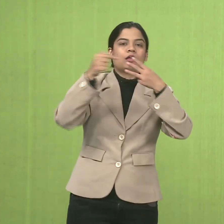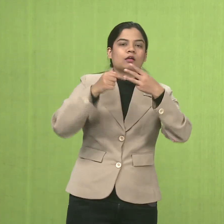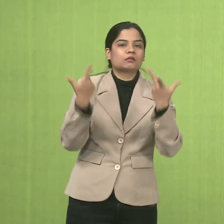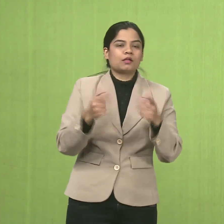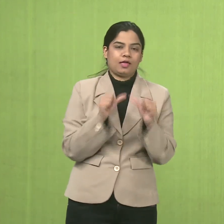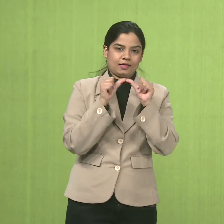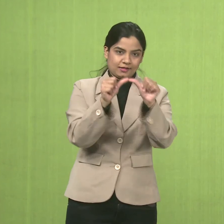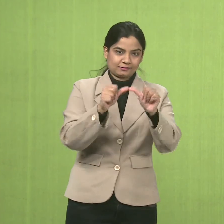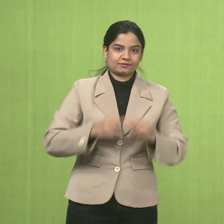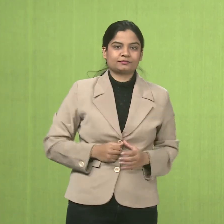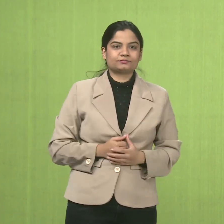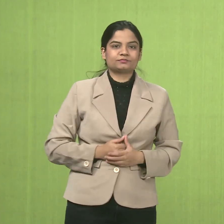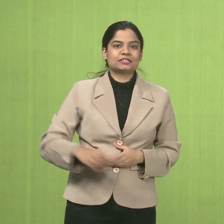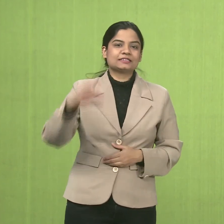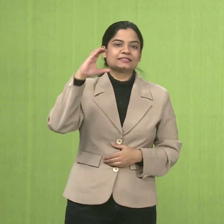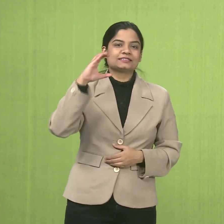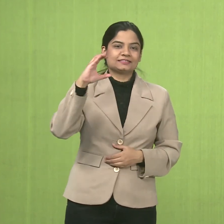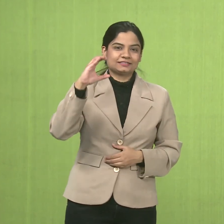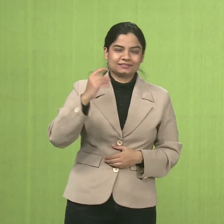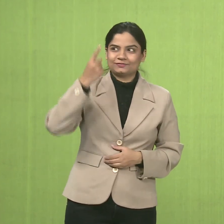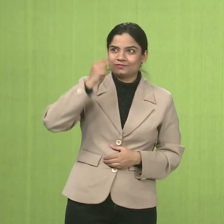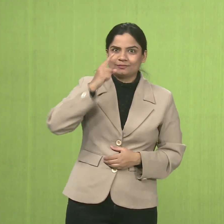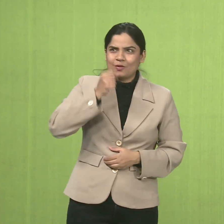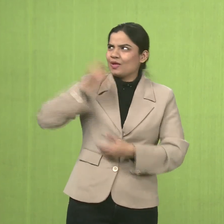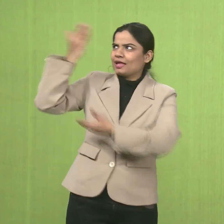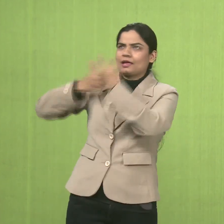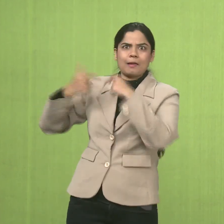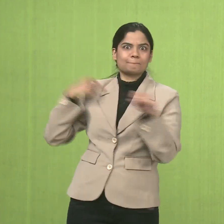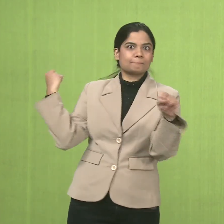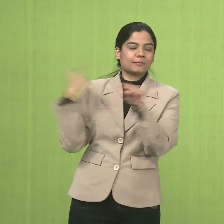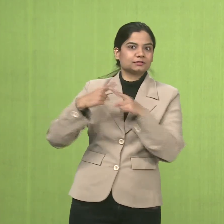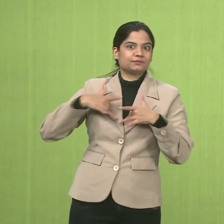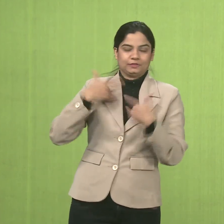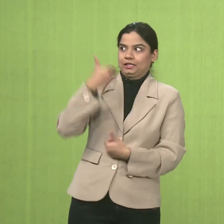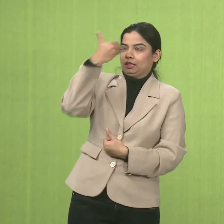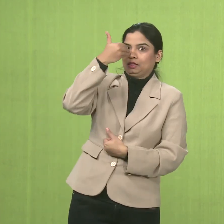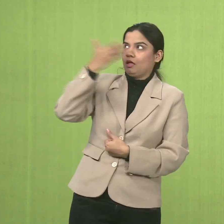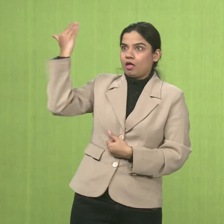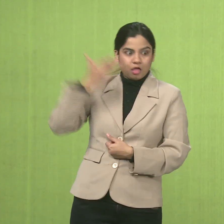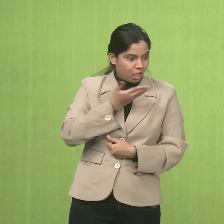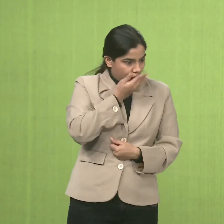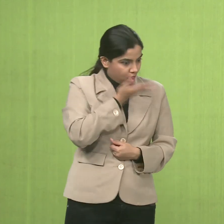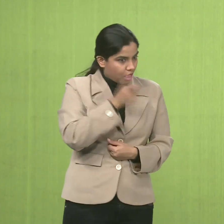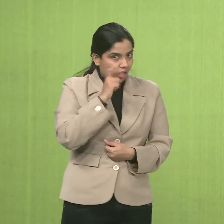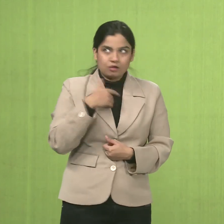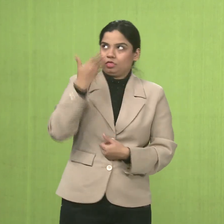So these were the three. The answer is the C, grandparents, because they are feeling hesitant in getting